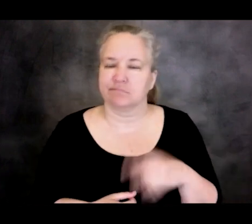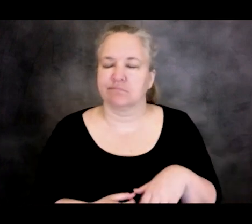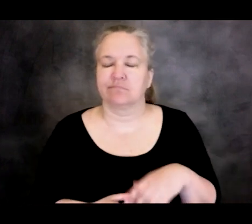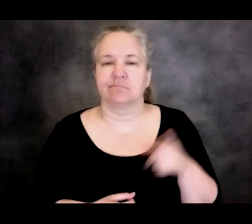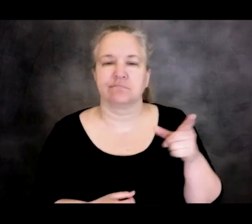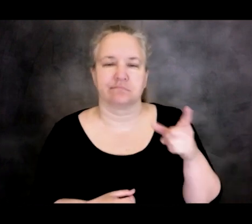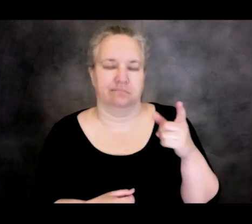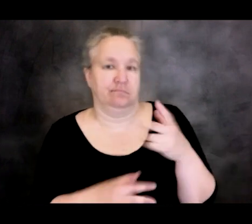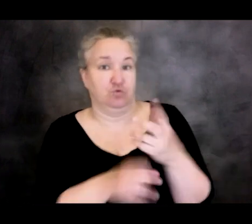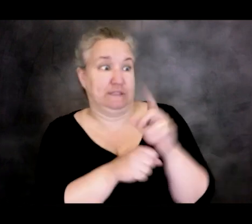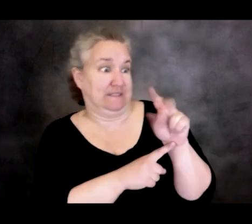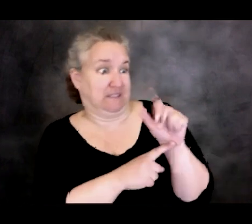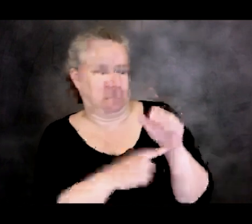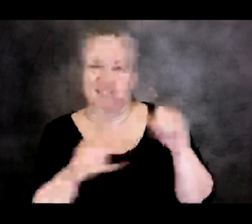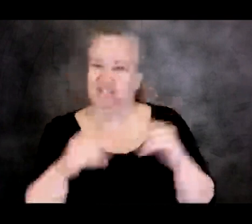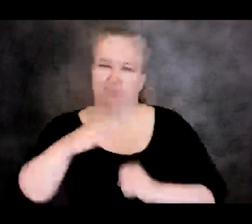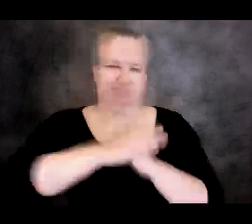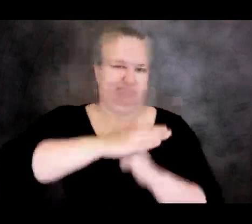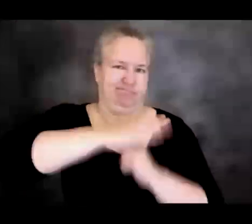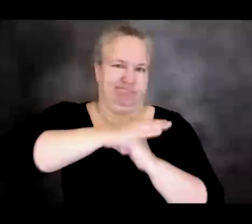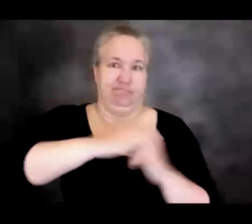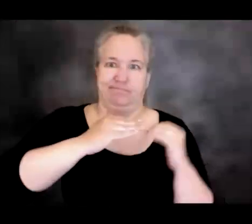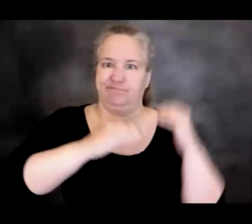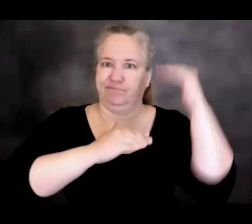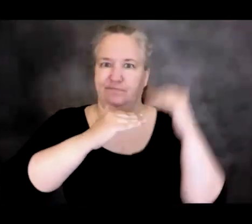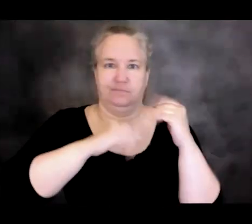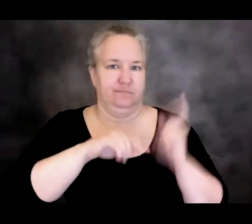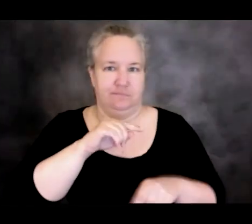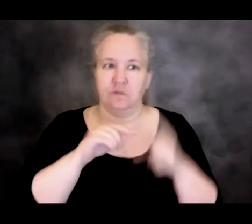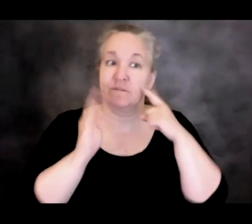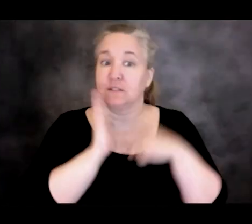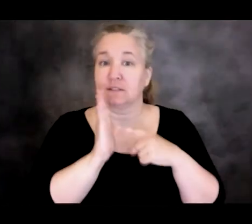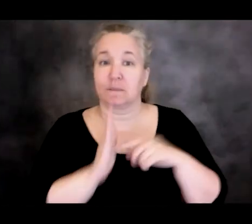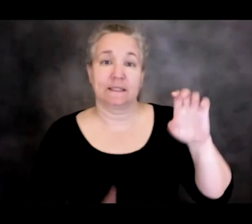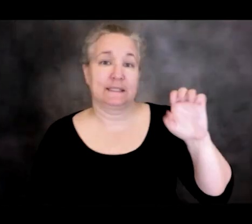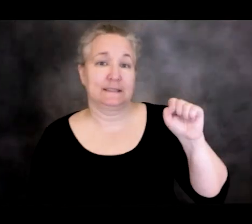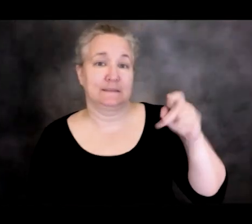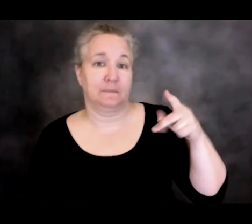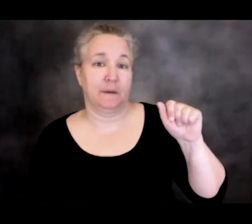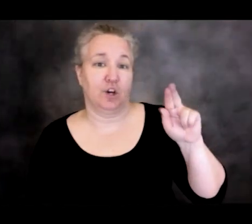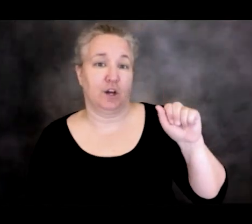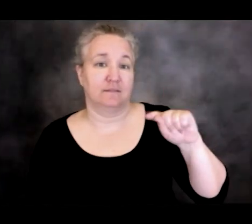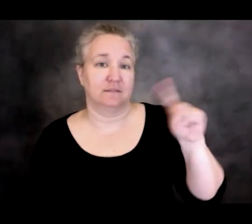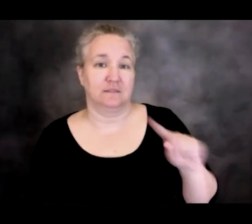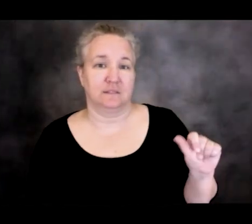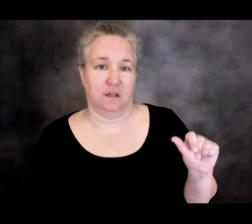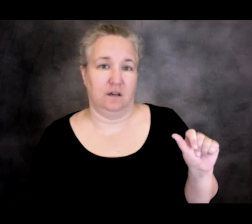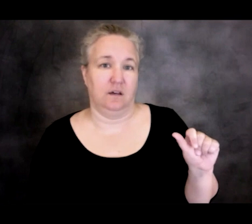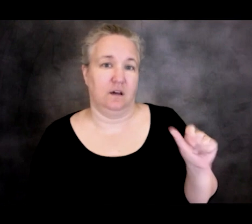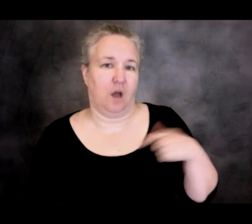beneficiaries. Many of them, like Esperanza, who I write about in Lives in